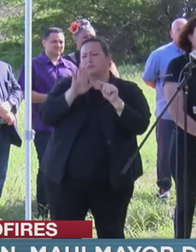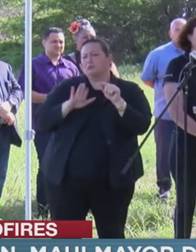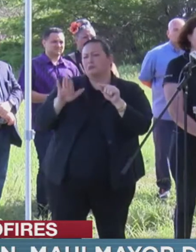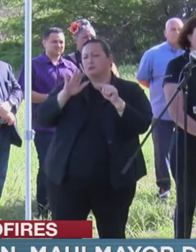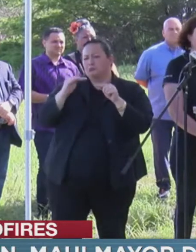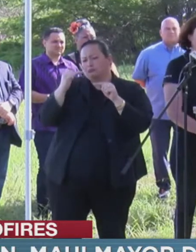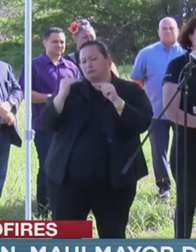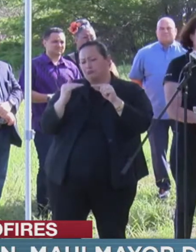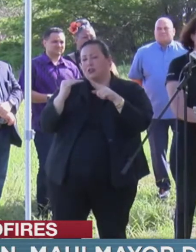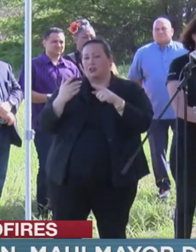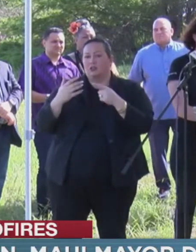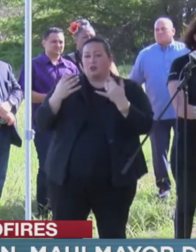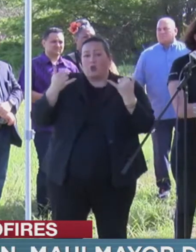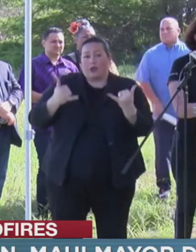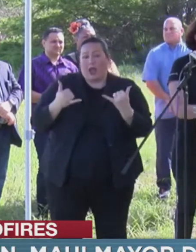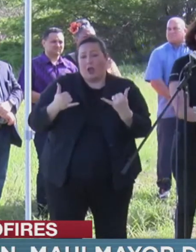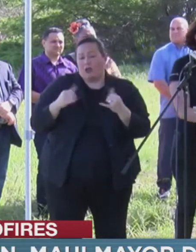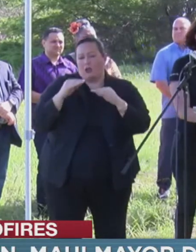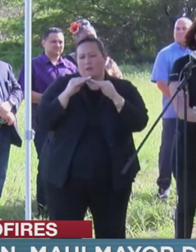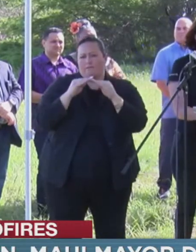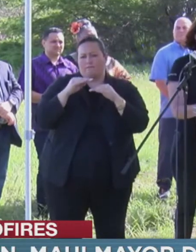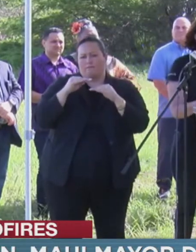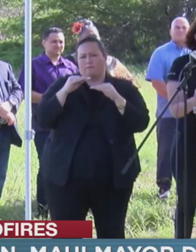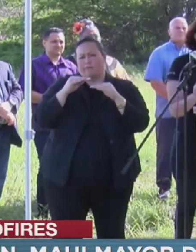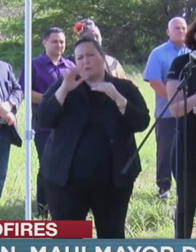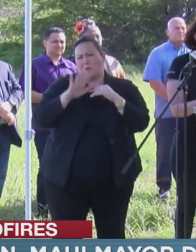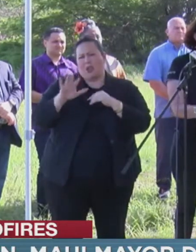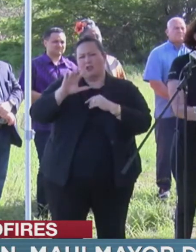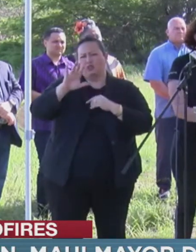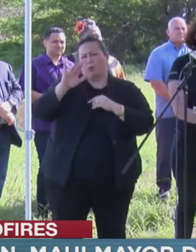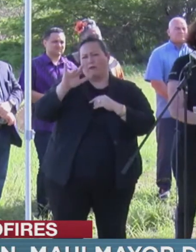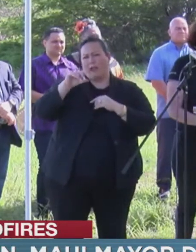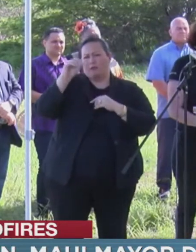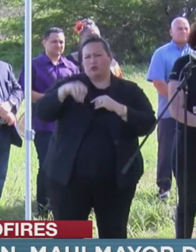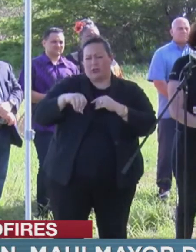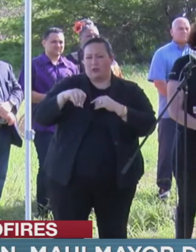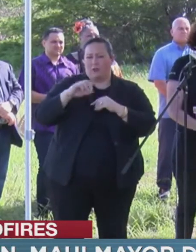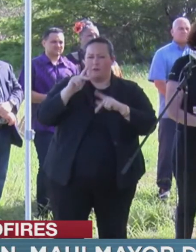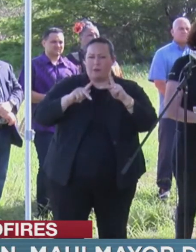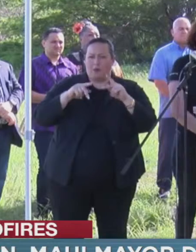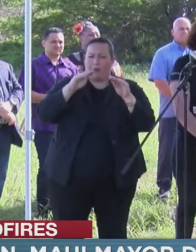that's almost 25%, more than 25%.